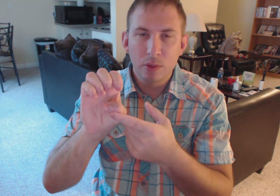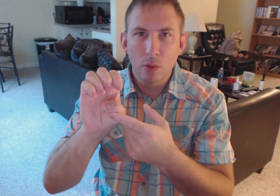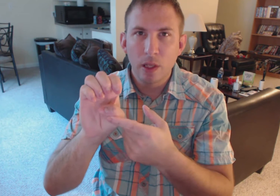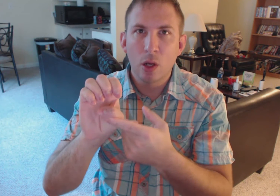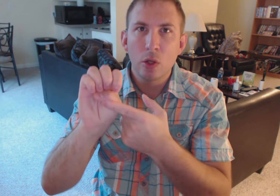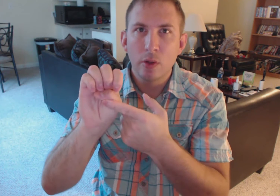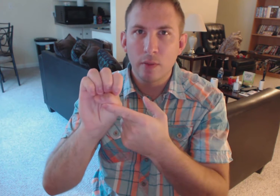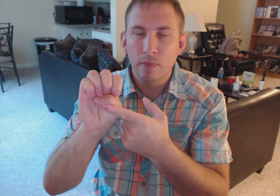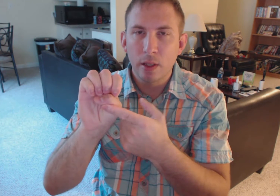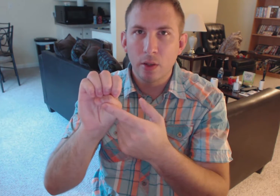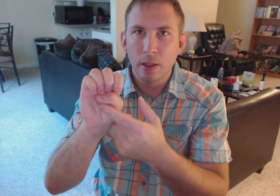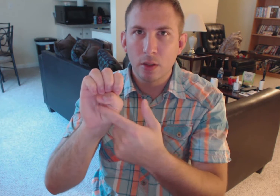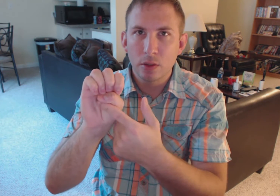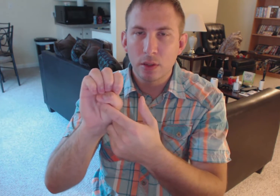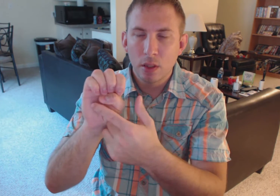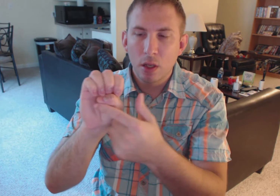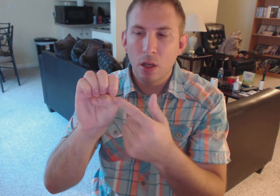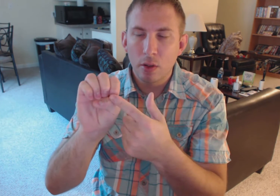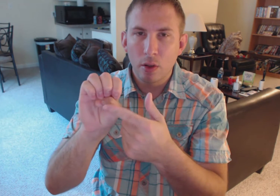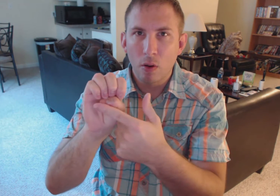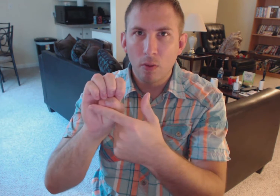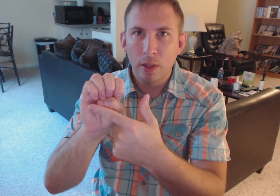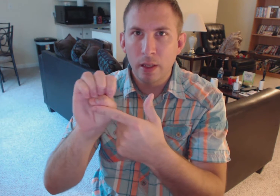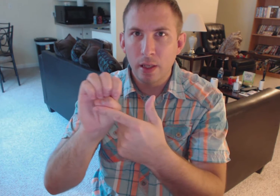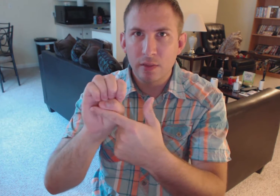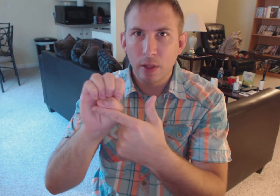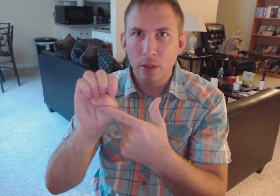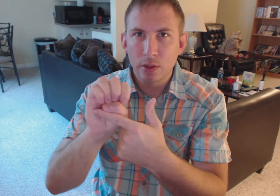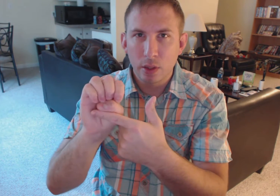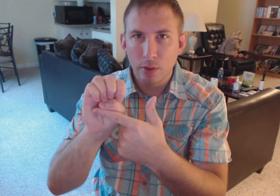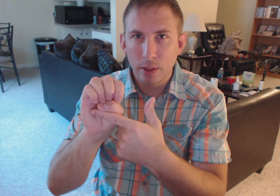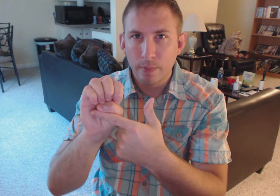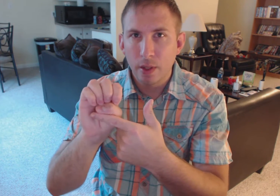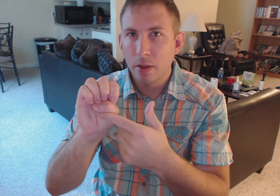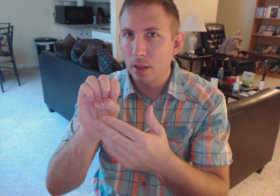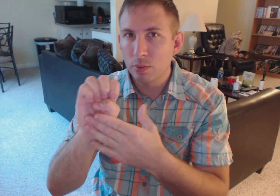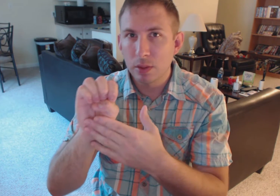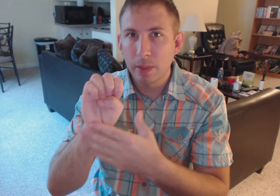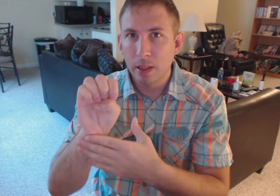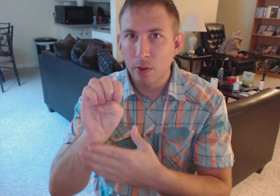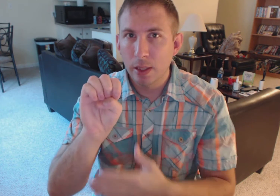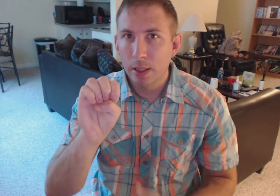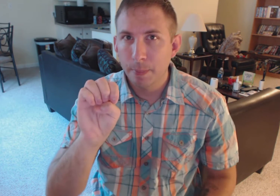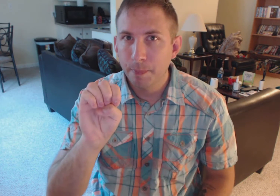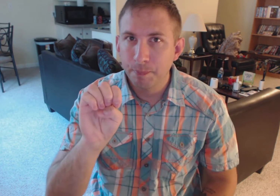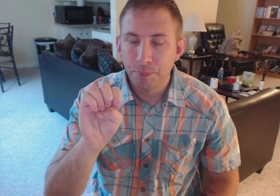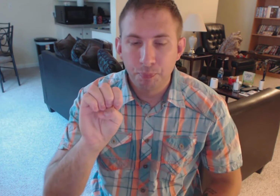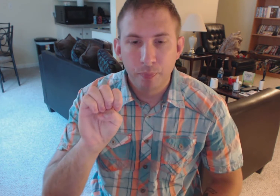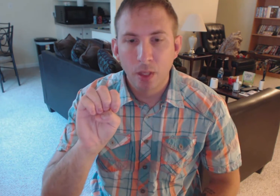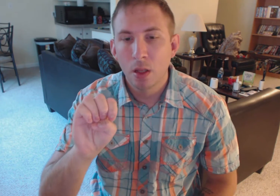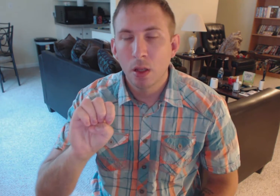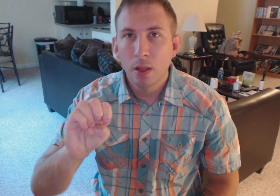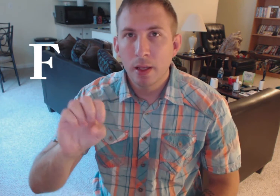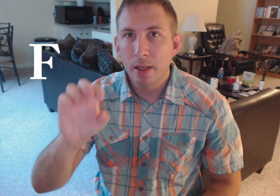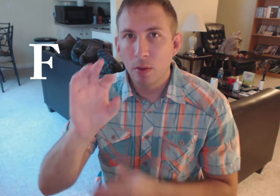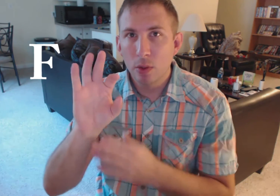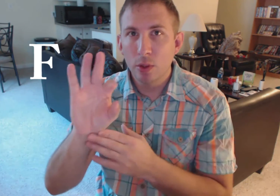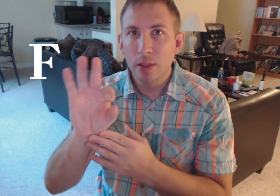gonna be under the fingernails, under all index fingers under it. That's gonna be letter E. Now we're doing